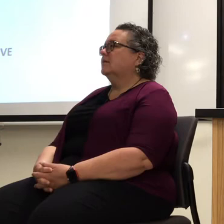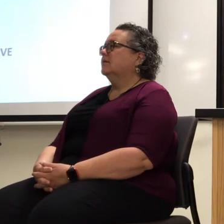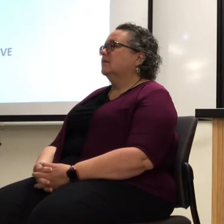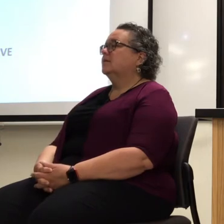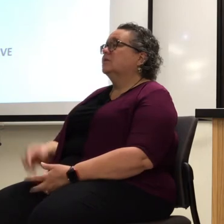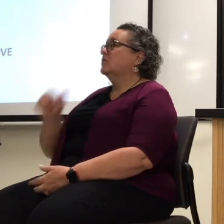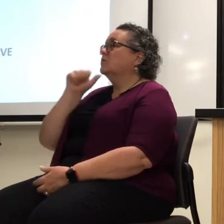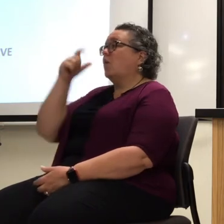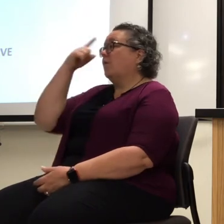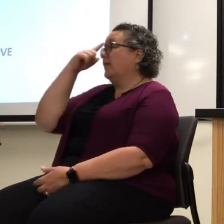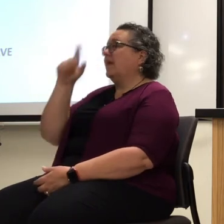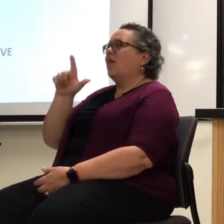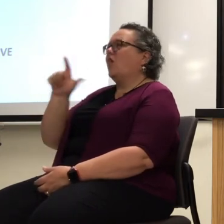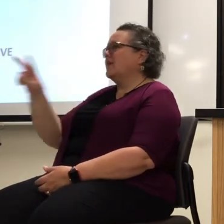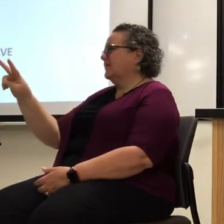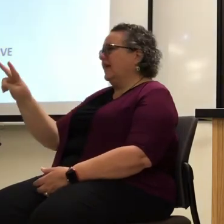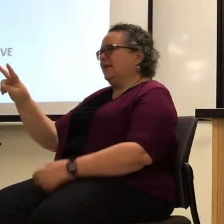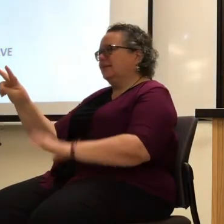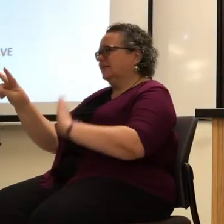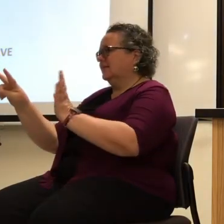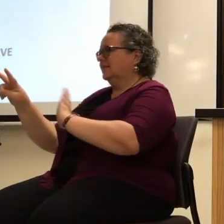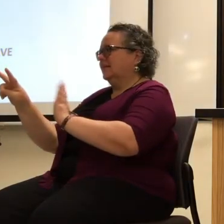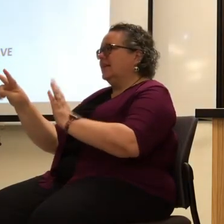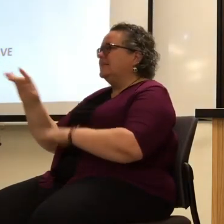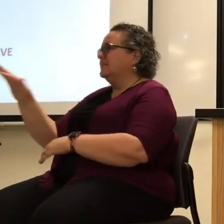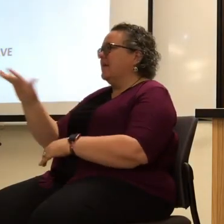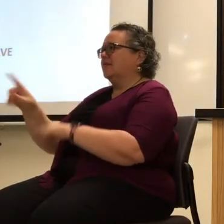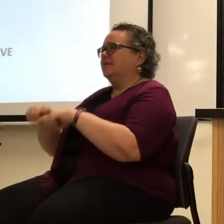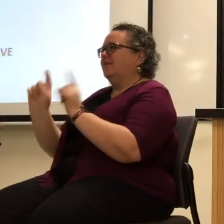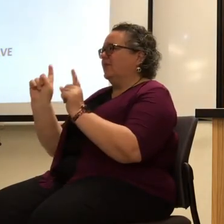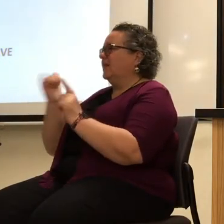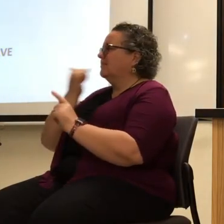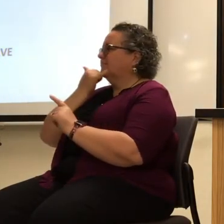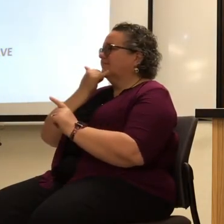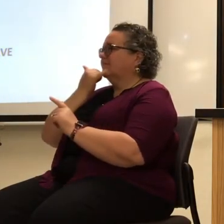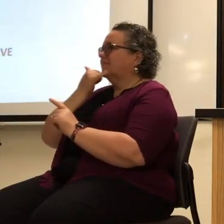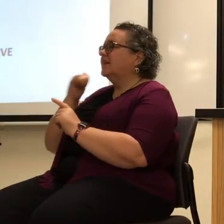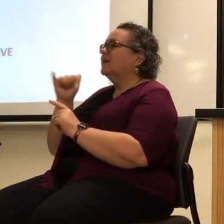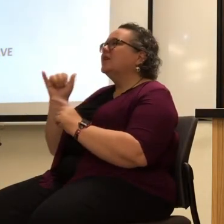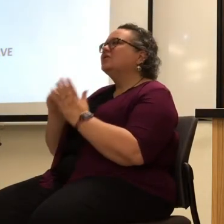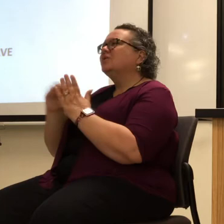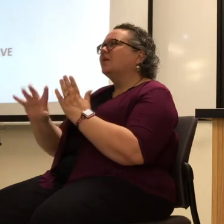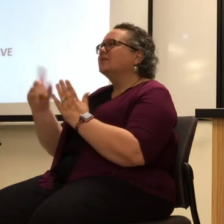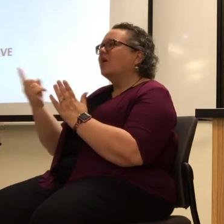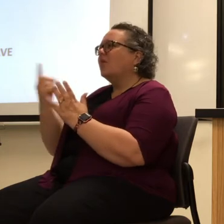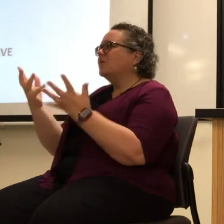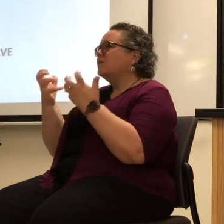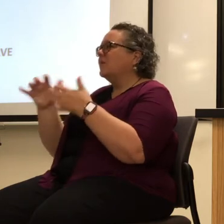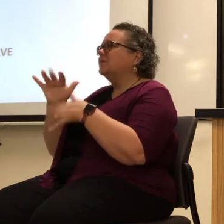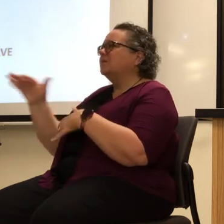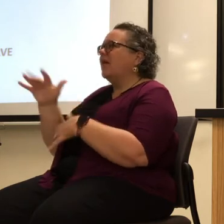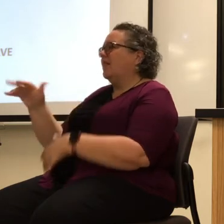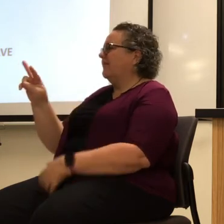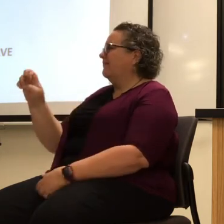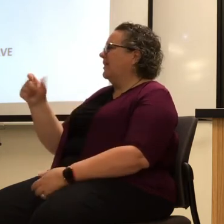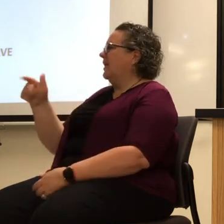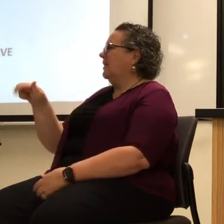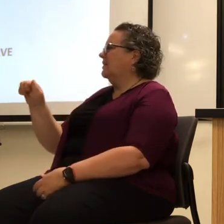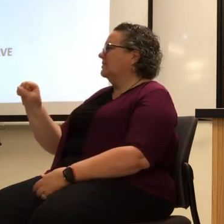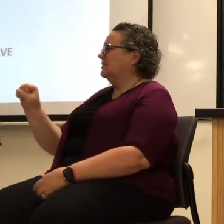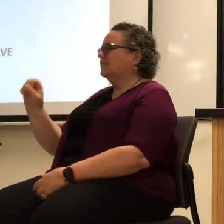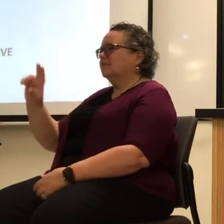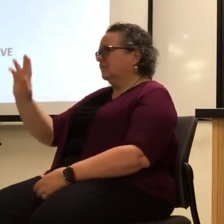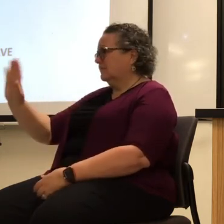So don't think Las Vegas. It's not spelled like that, is it? Students always want to spell it like that. Vegas